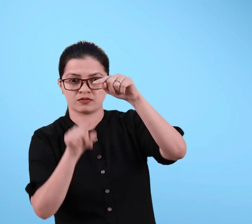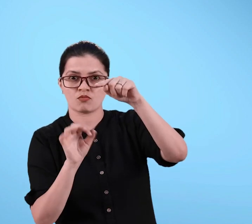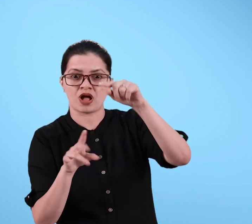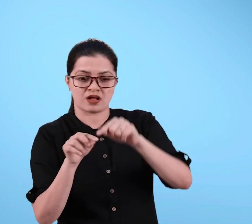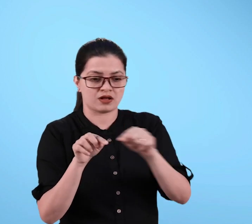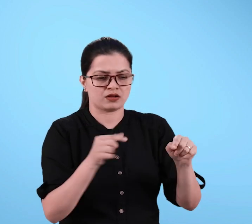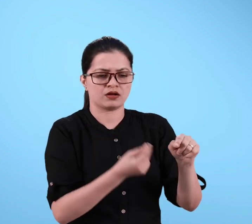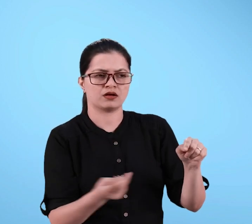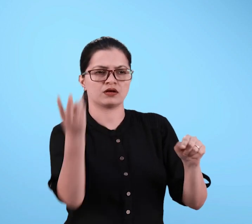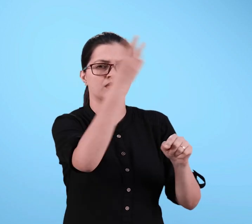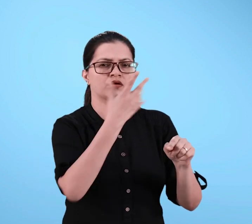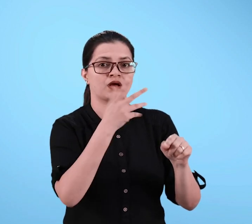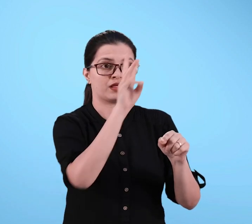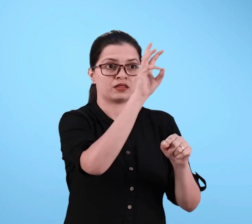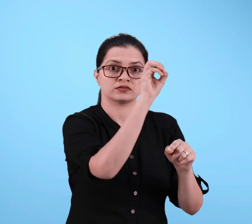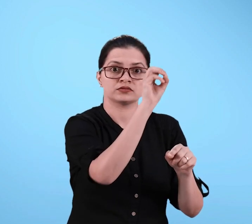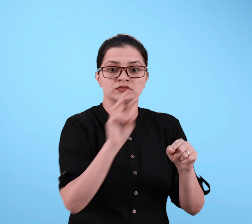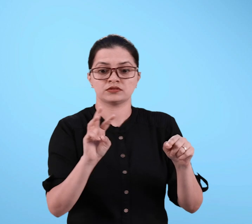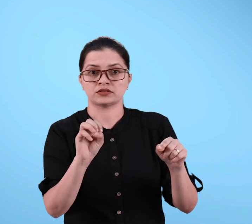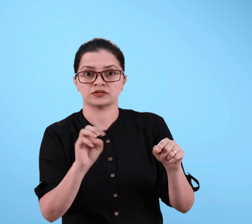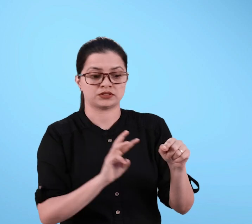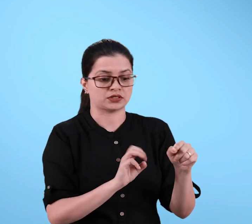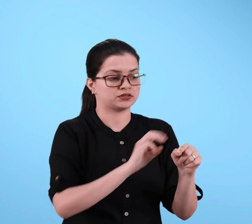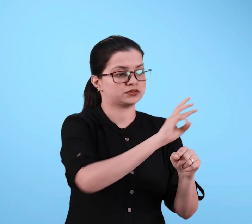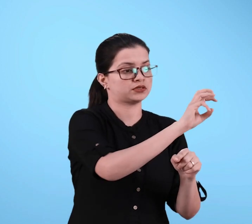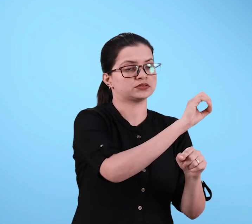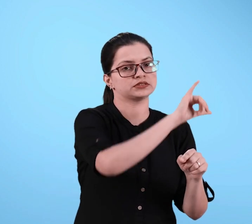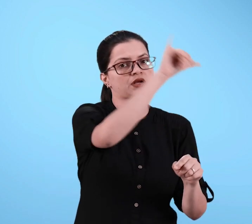equal to centimeter 30 from each centimeter sheet. from each sheet.